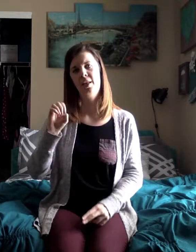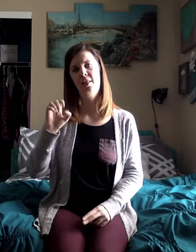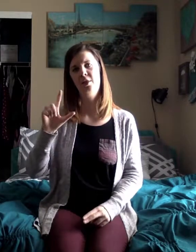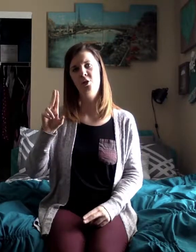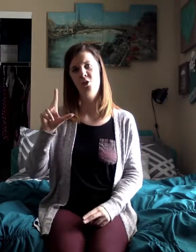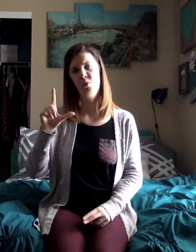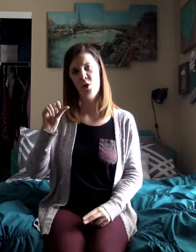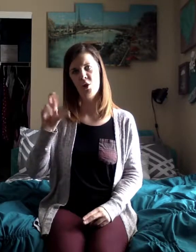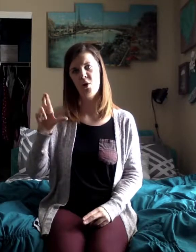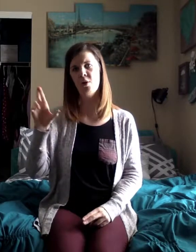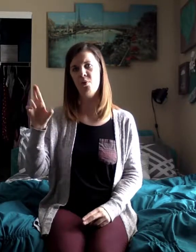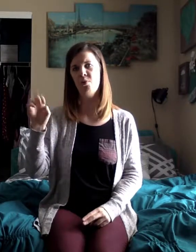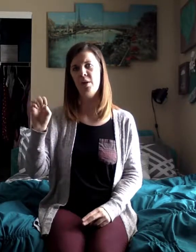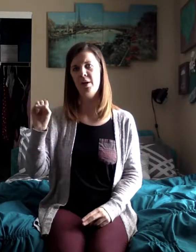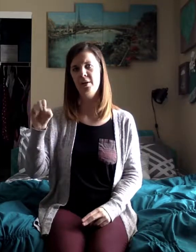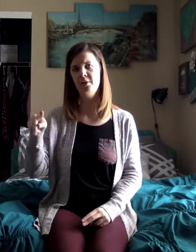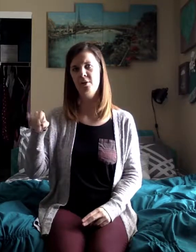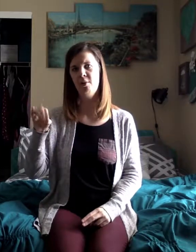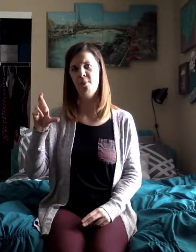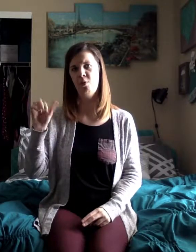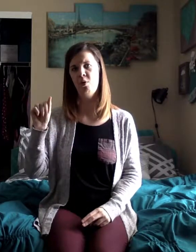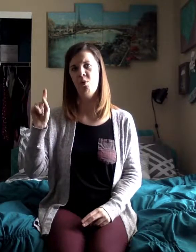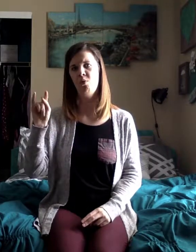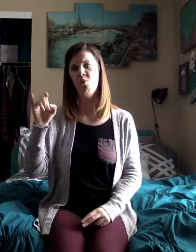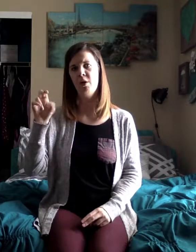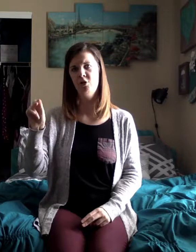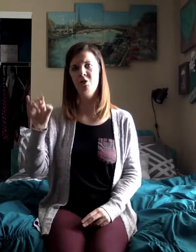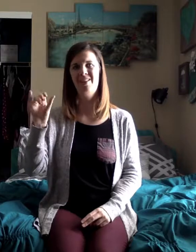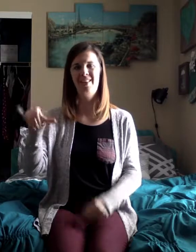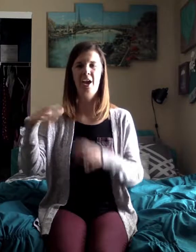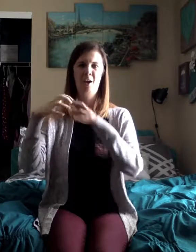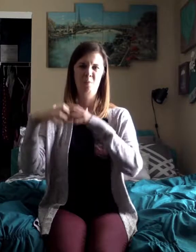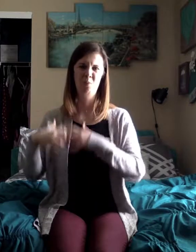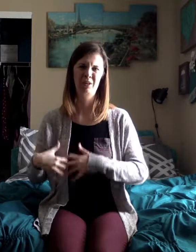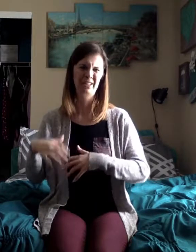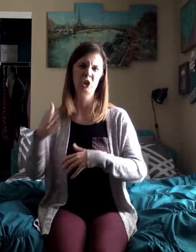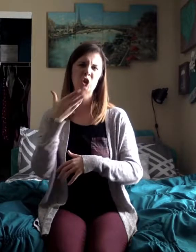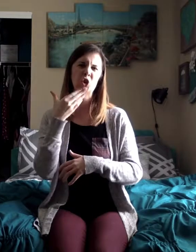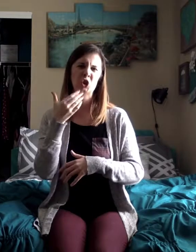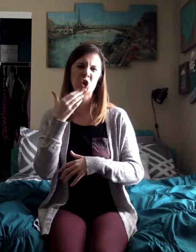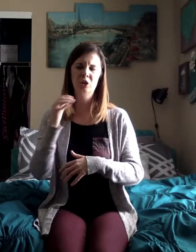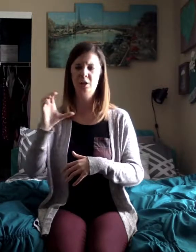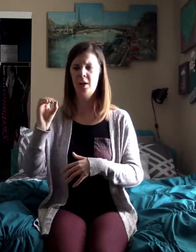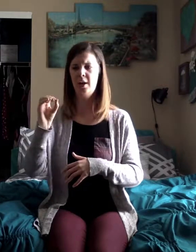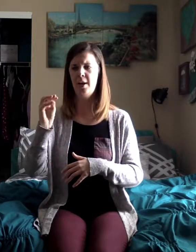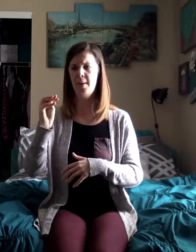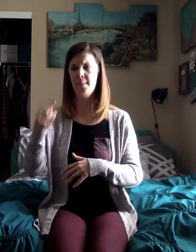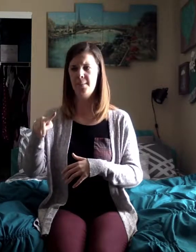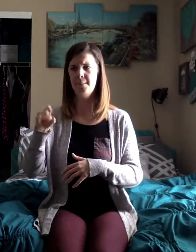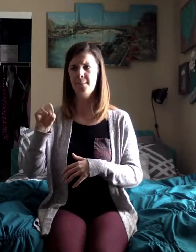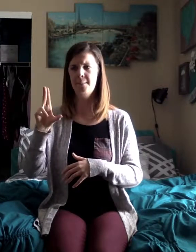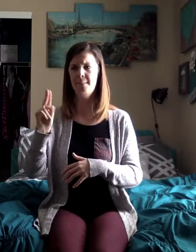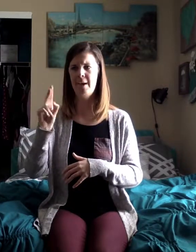energy. It just breaks down the compounds, the sugar compound, by using oxygen and